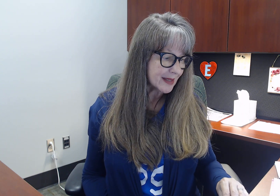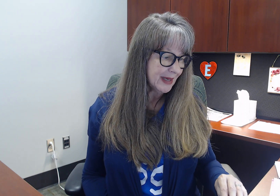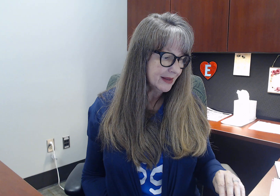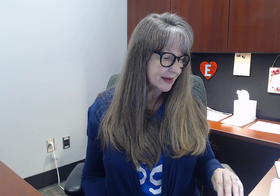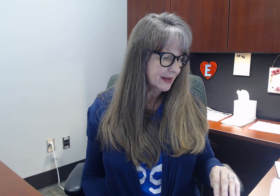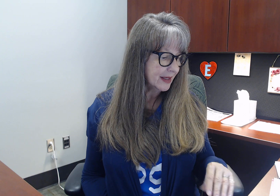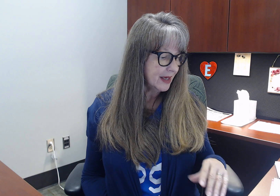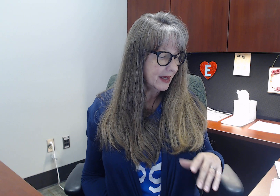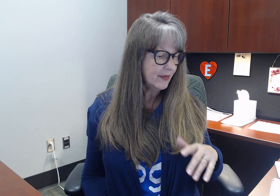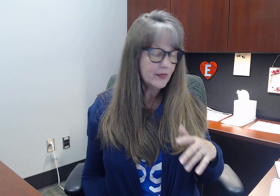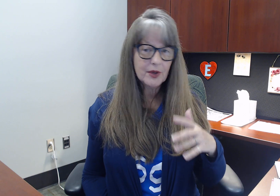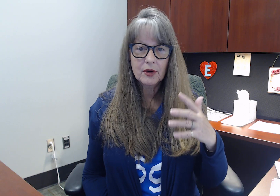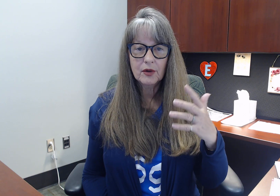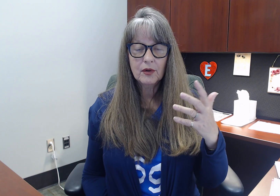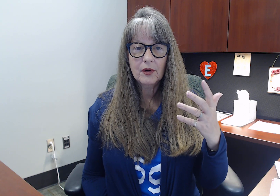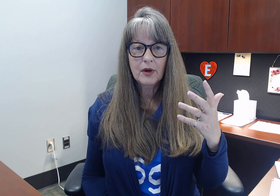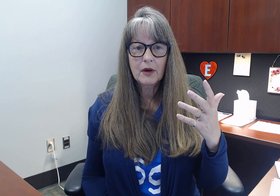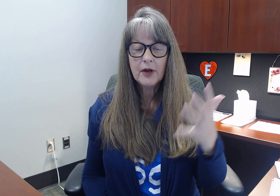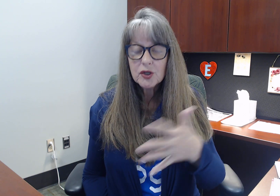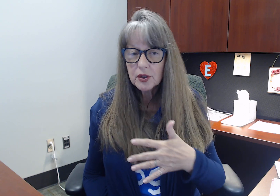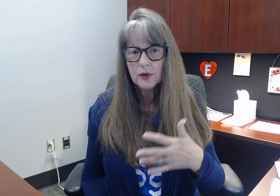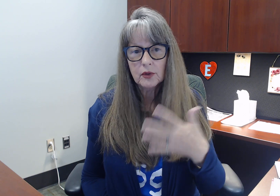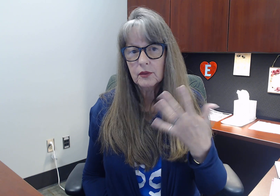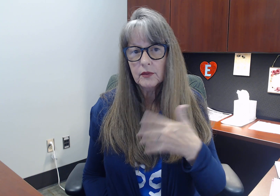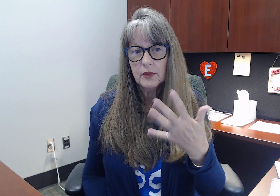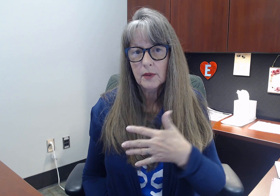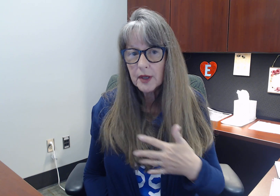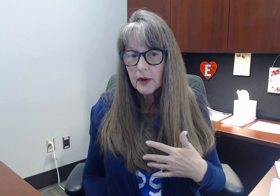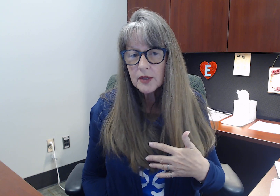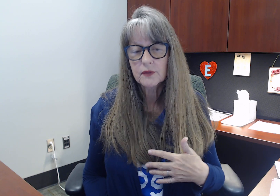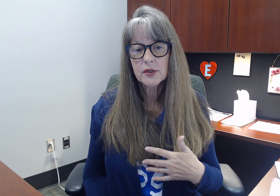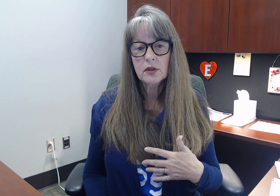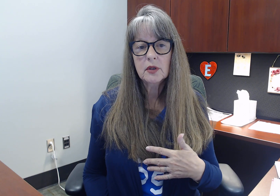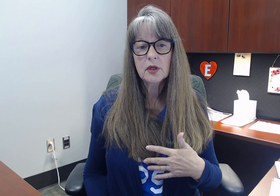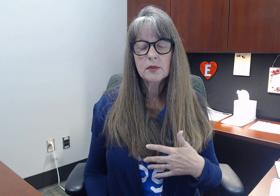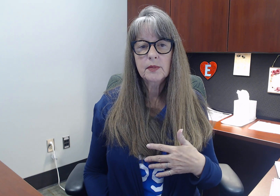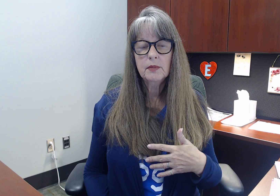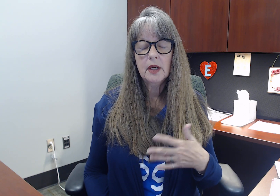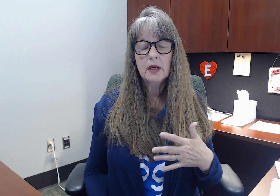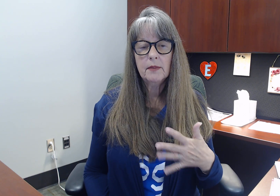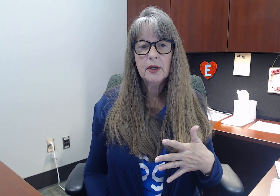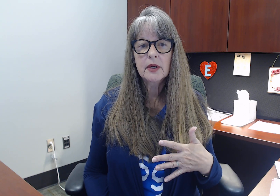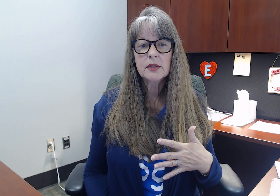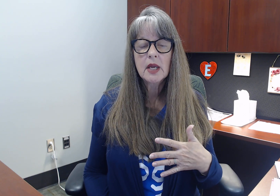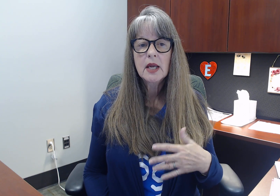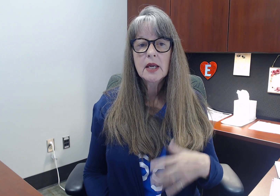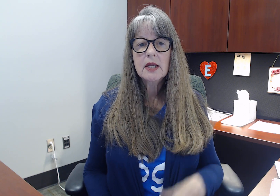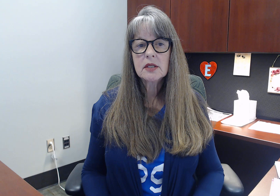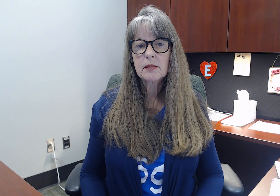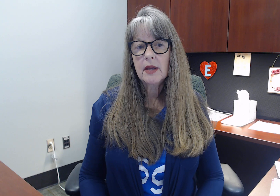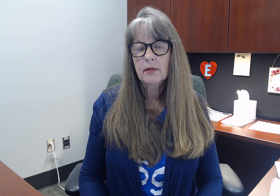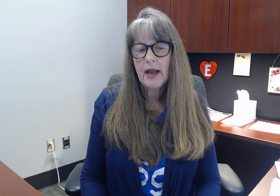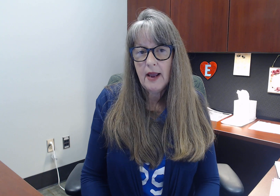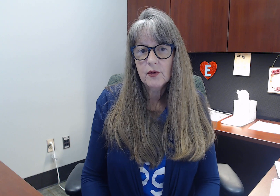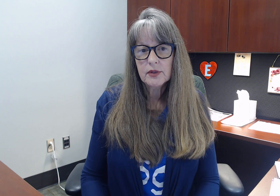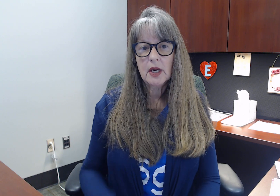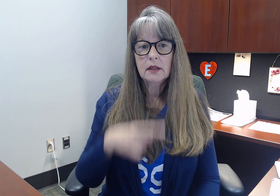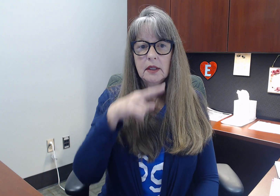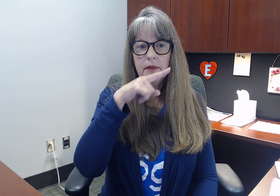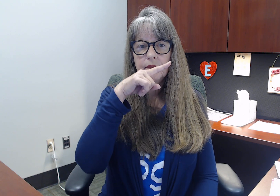mean their facial, their appearance, their physical appearance is their behavior is ugly. And